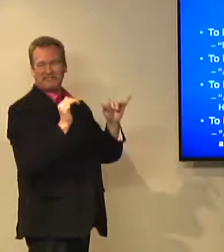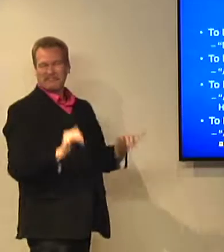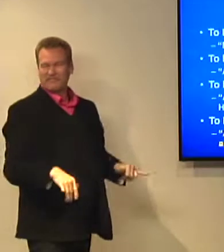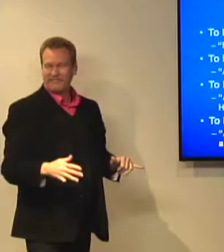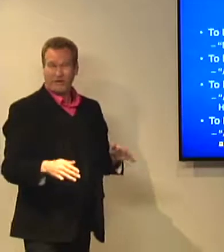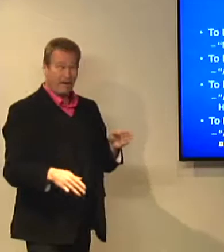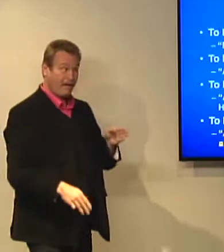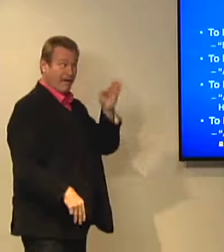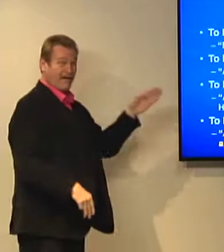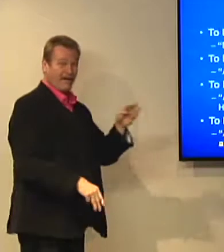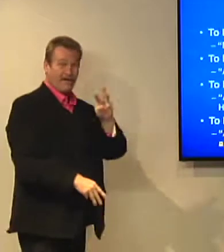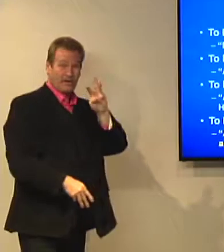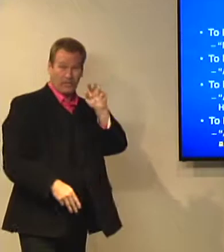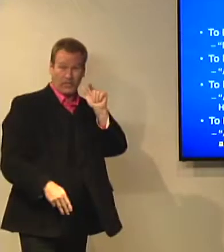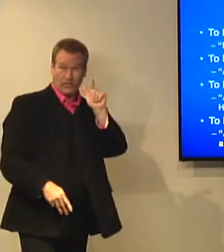on.